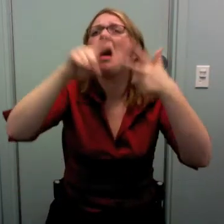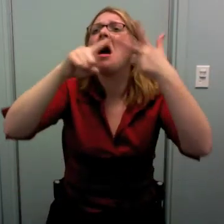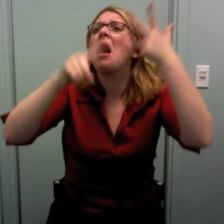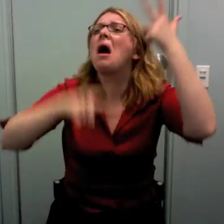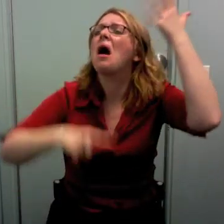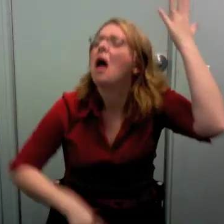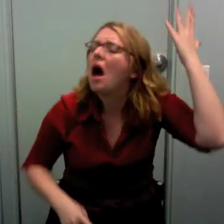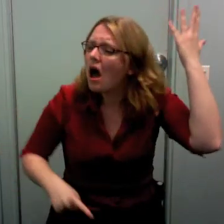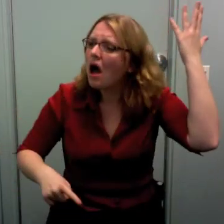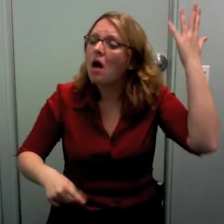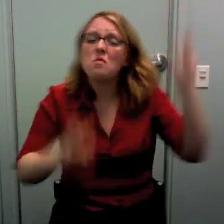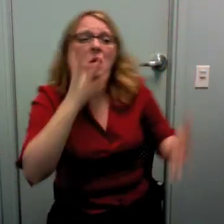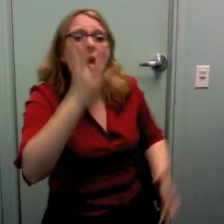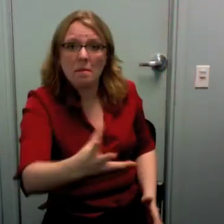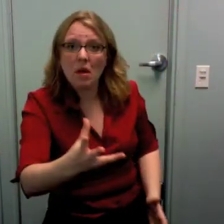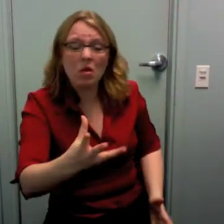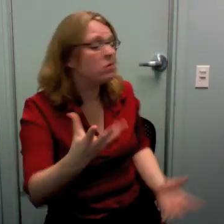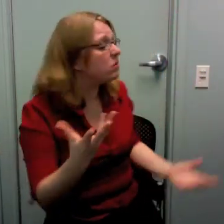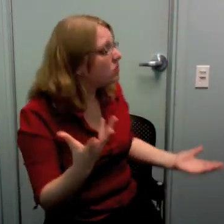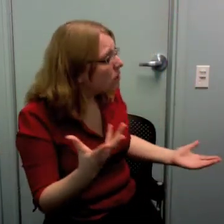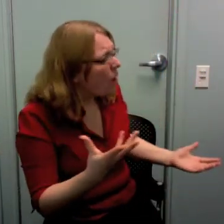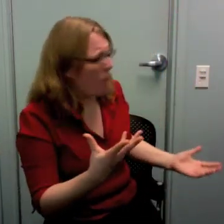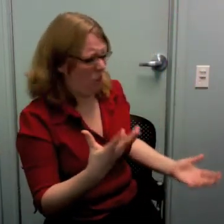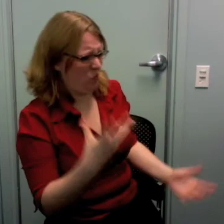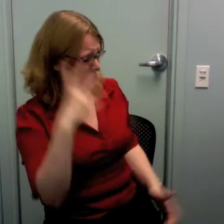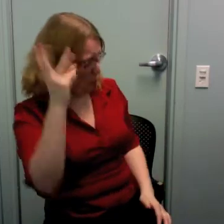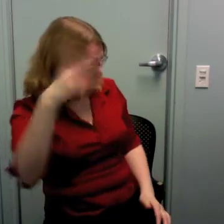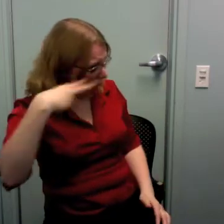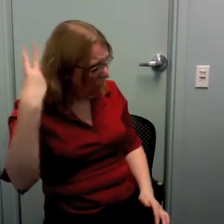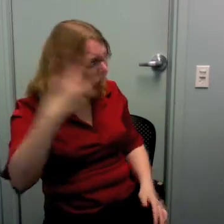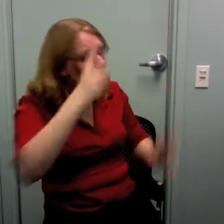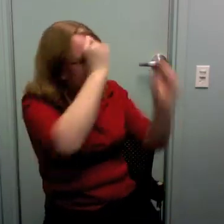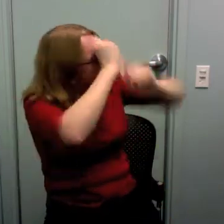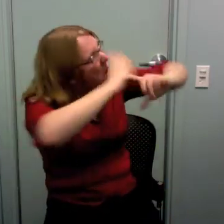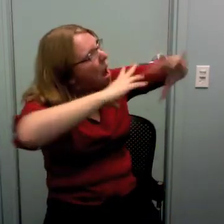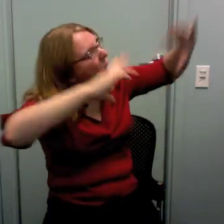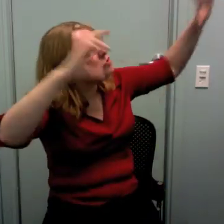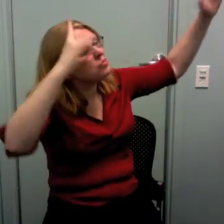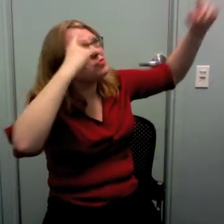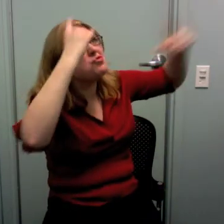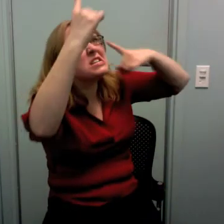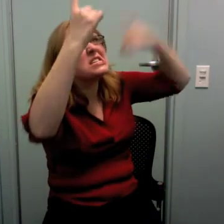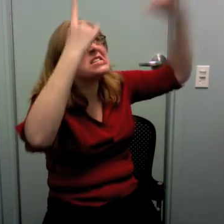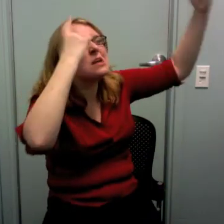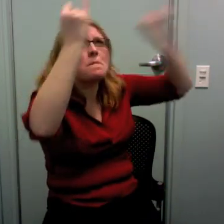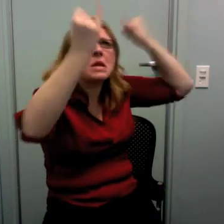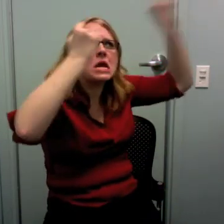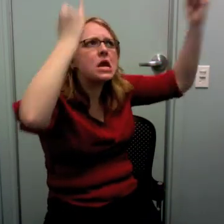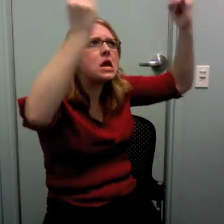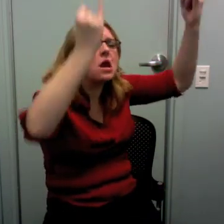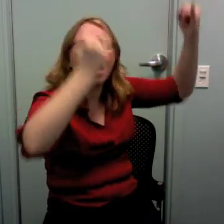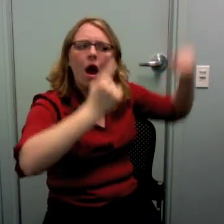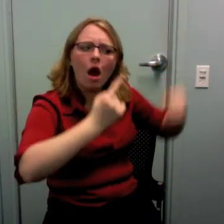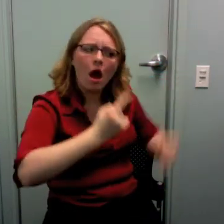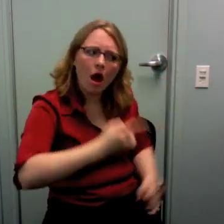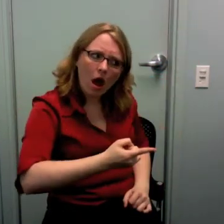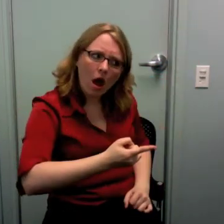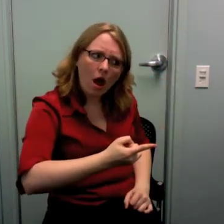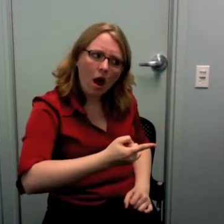My, what a wild imagination you have, child. But Goldilocks knew